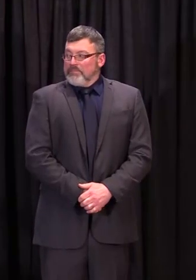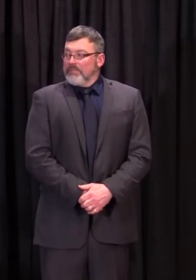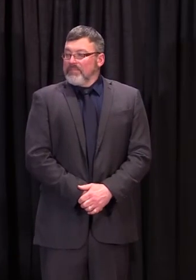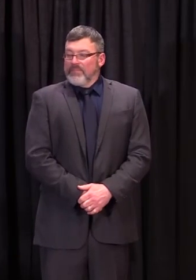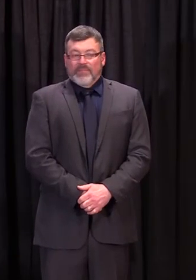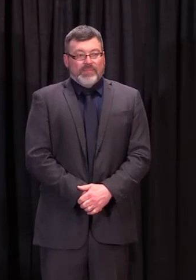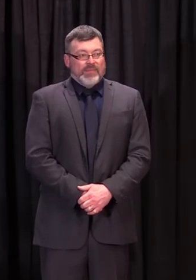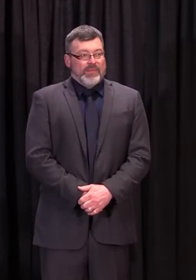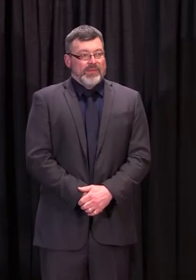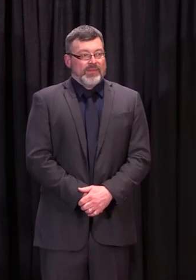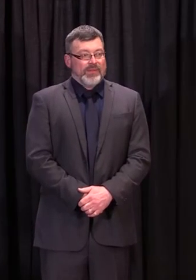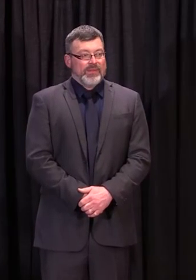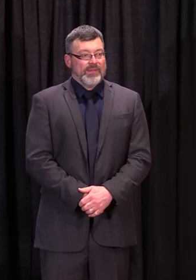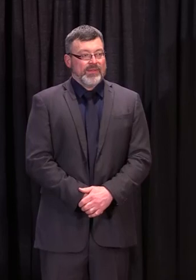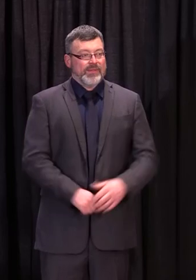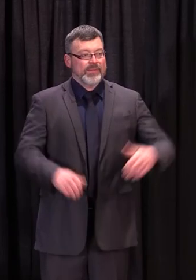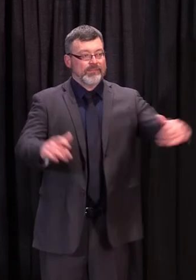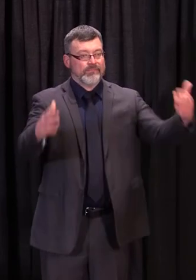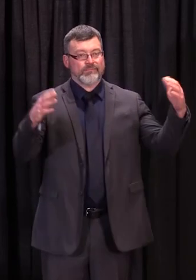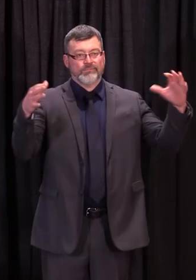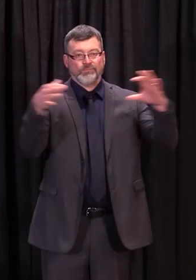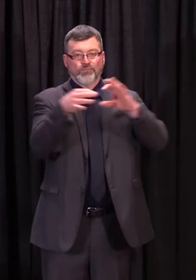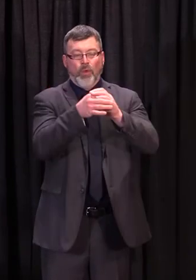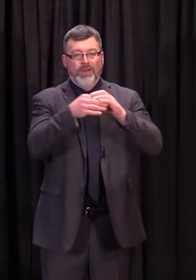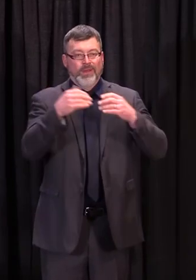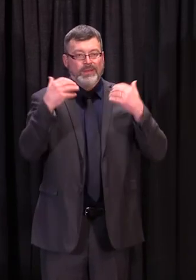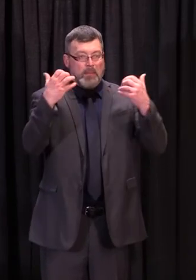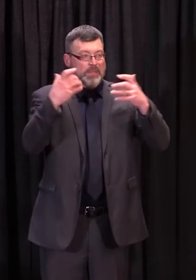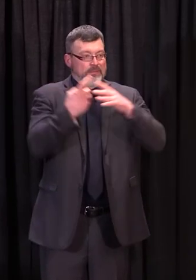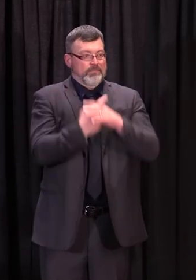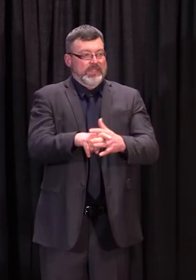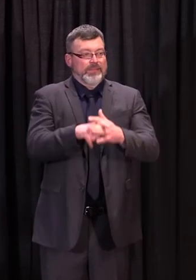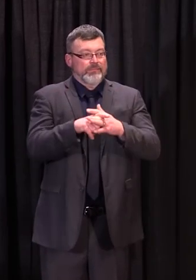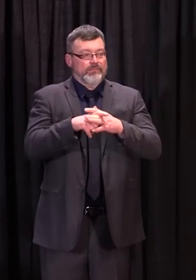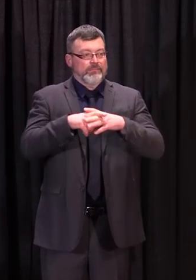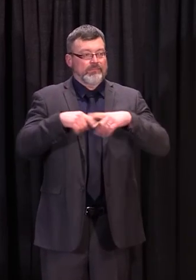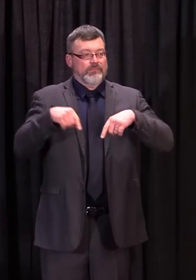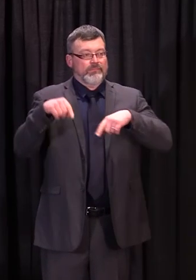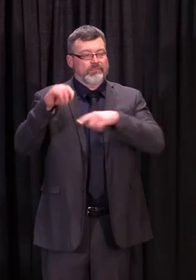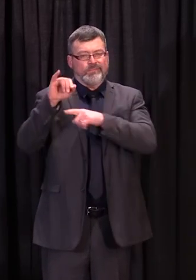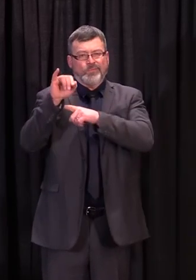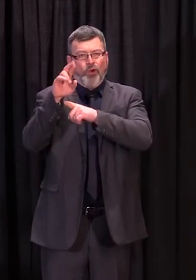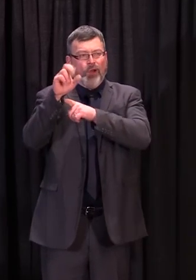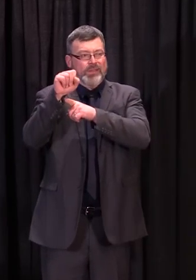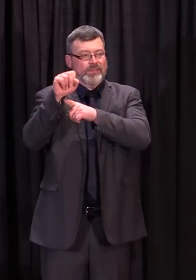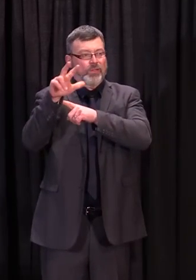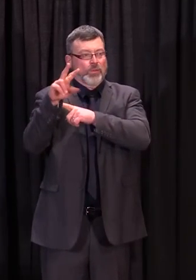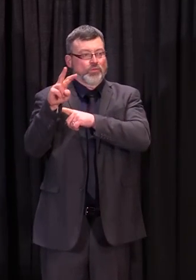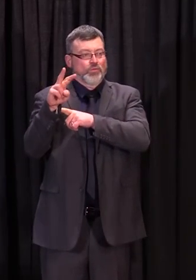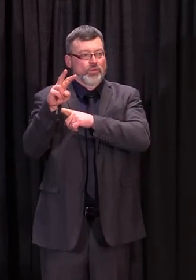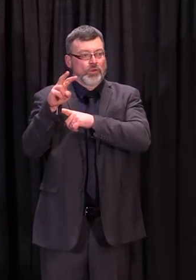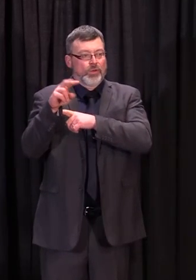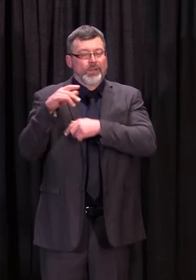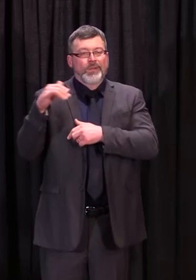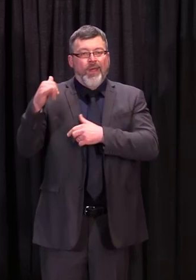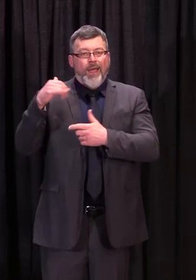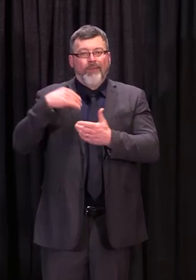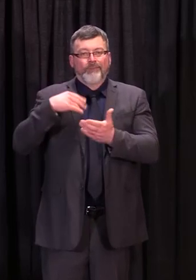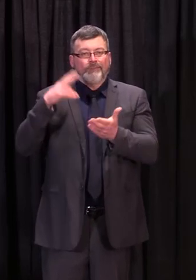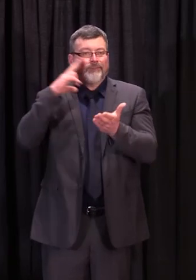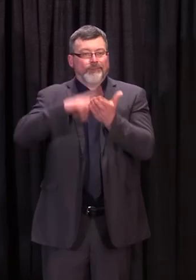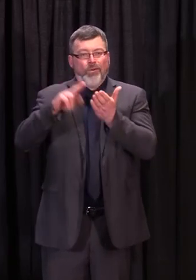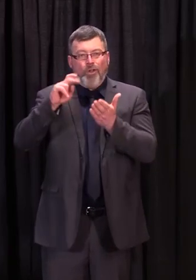This joint assembly is convened pursuant to the provisions of JRS 32, which the clerk will now read.